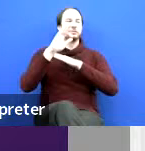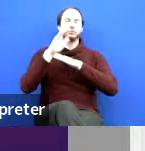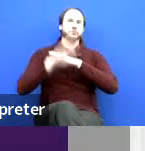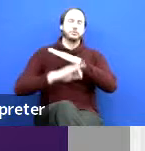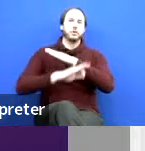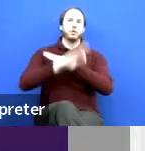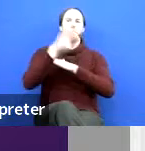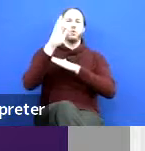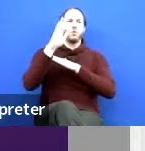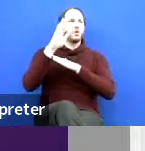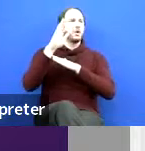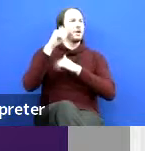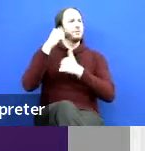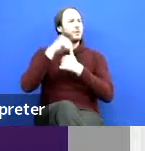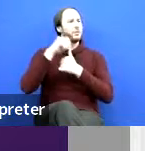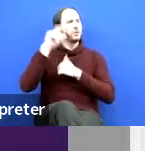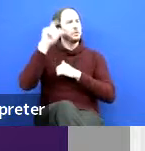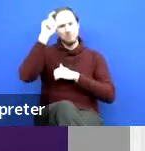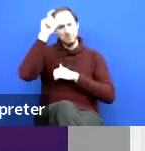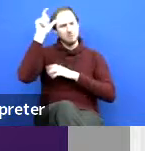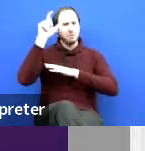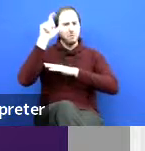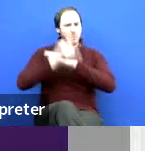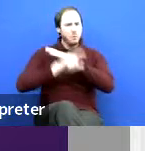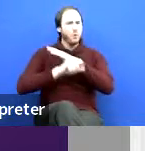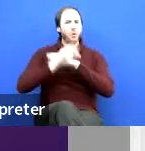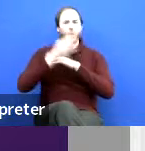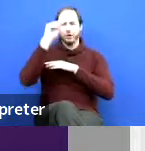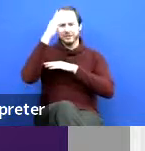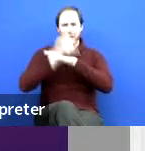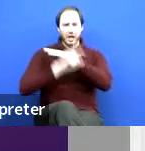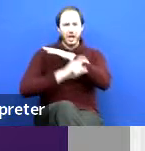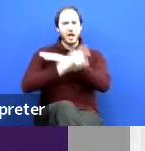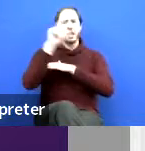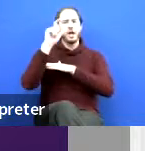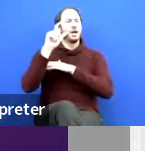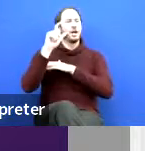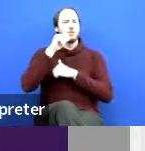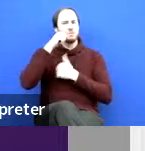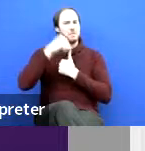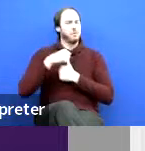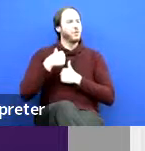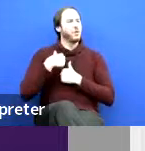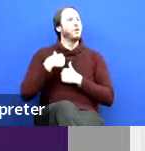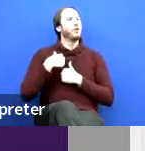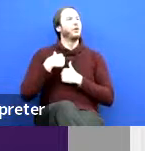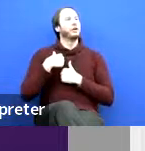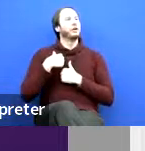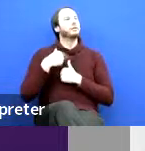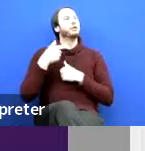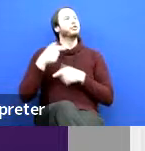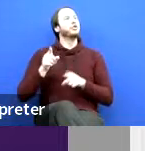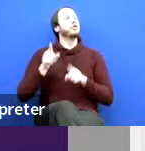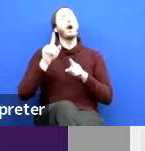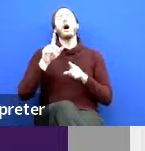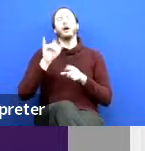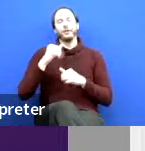don't remember if that was the moon or the sun. I think it might have been the sun during the Canadian wildfires.